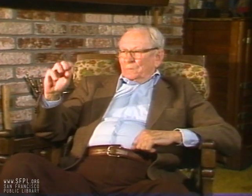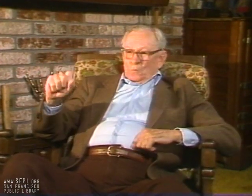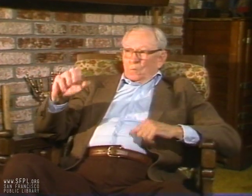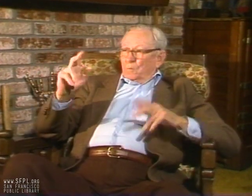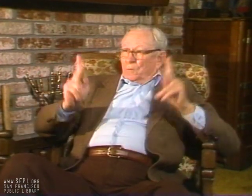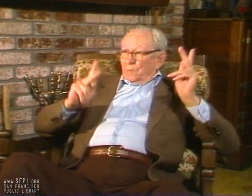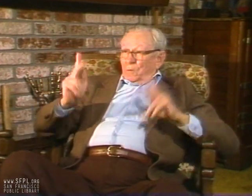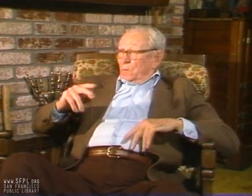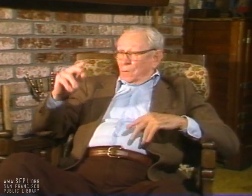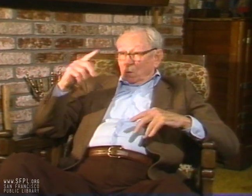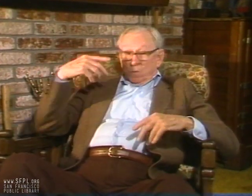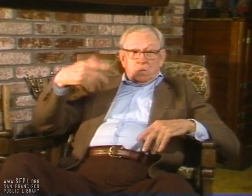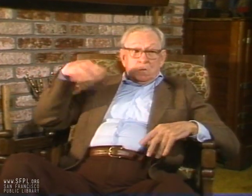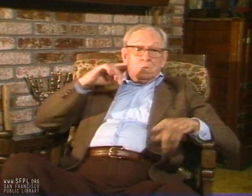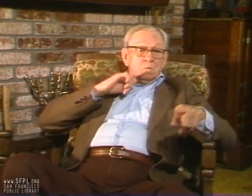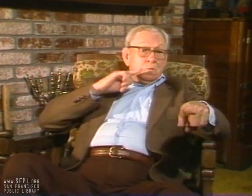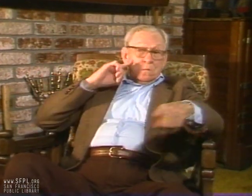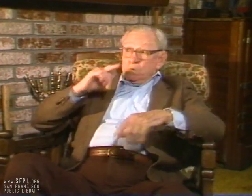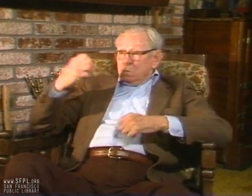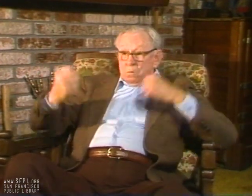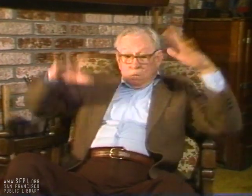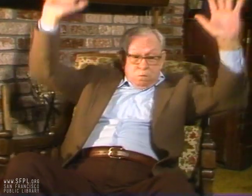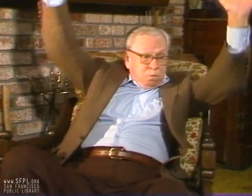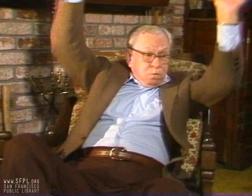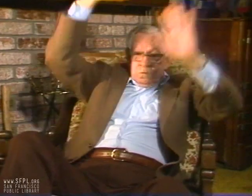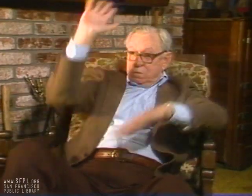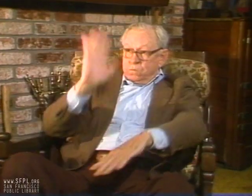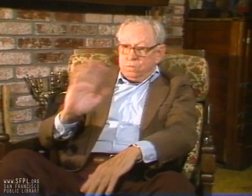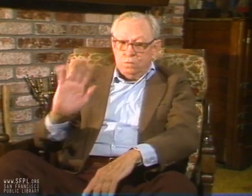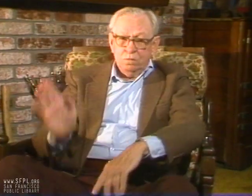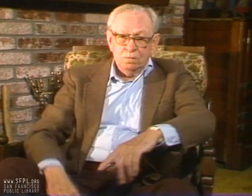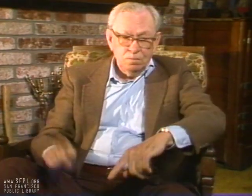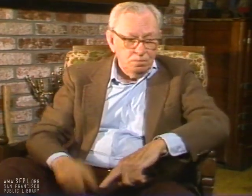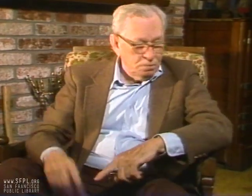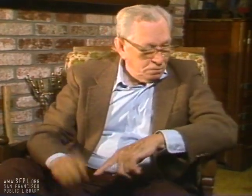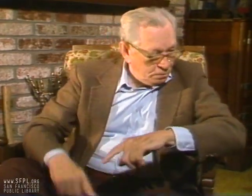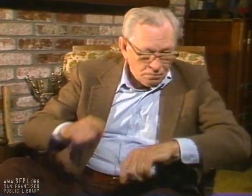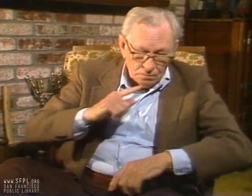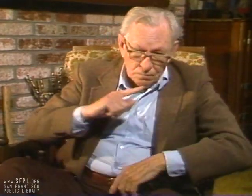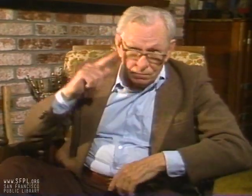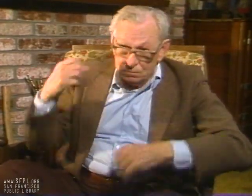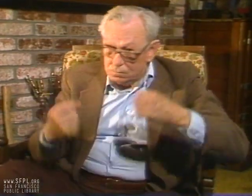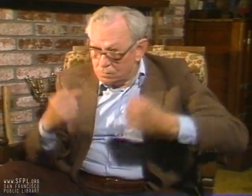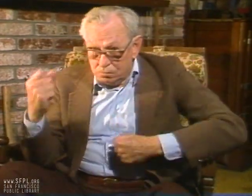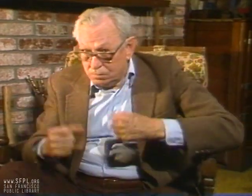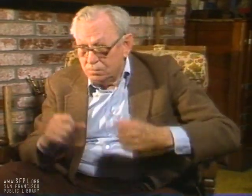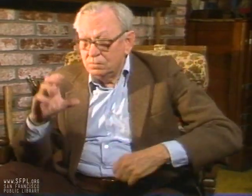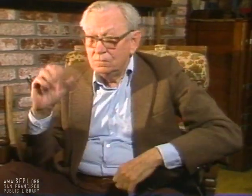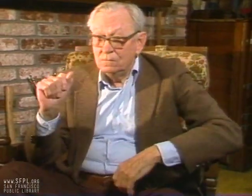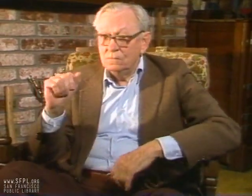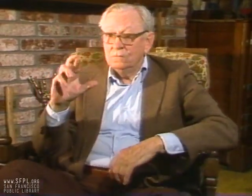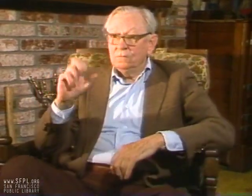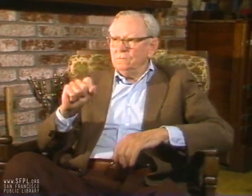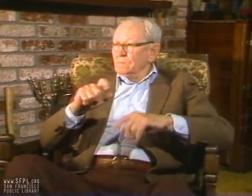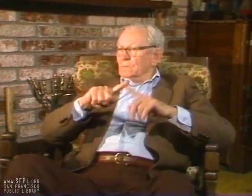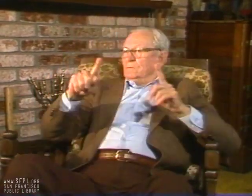people paled at the idea of deaf drivers. They thought, what? Deaf drivers? That's unsafe. Deaf people can't drive